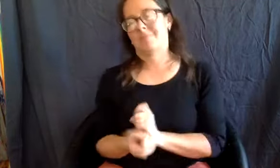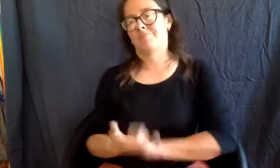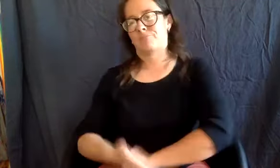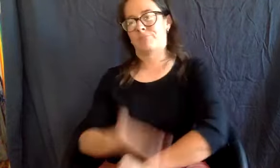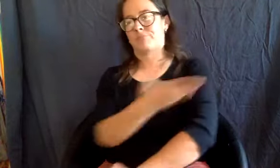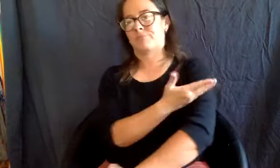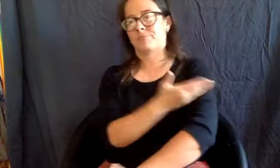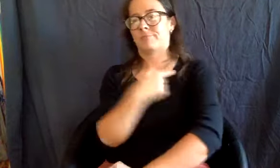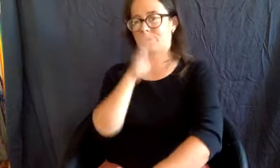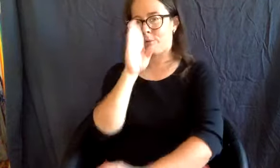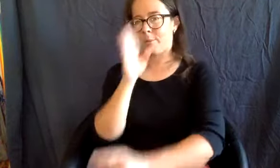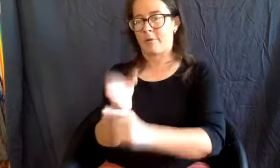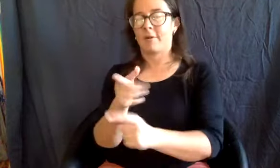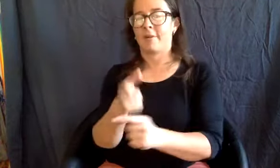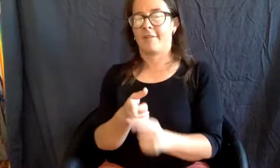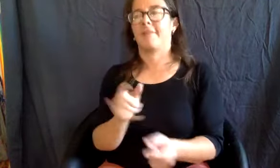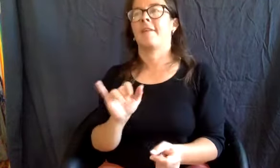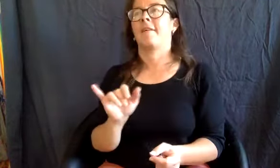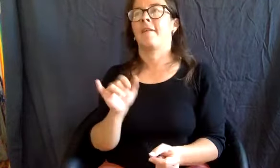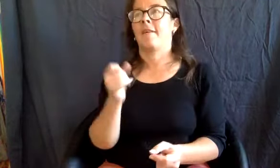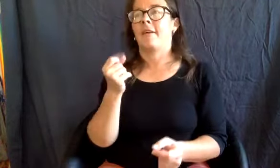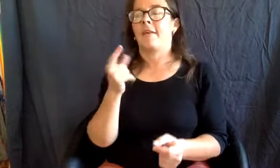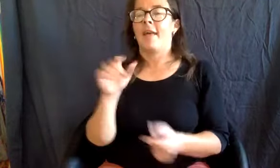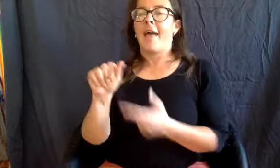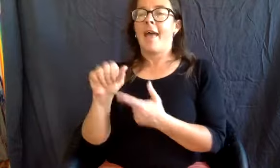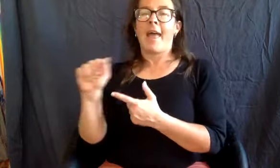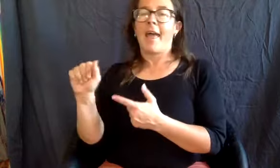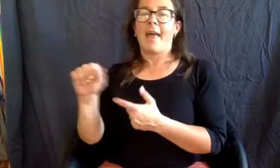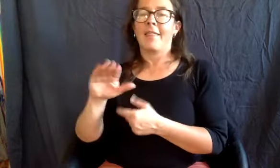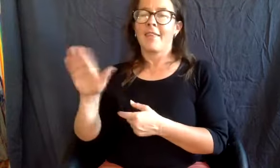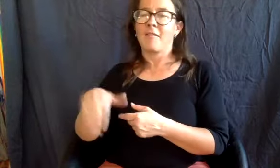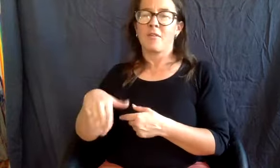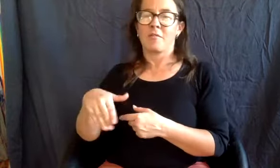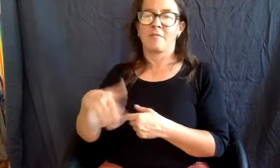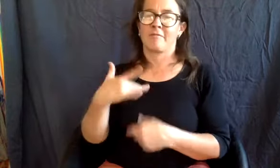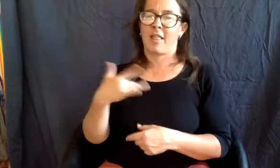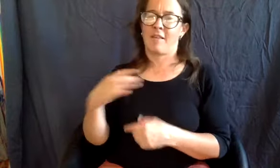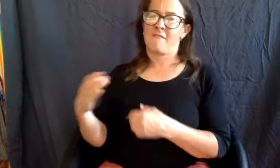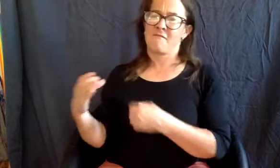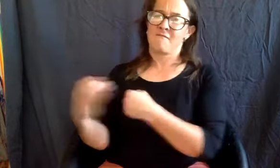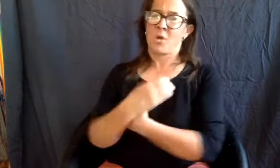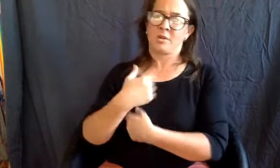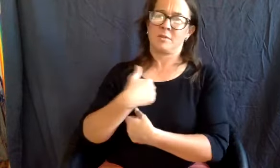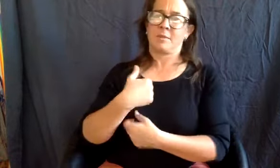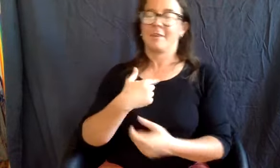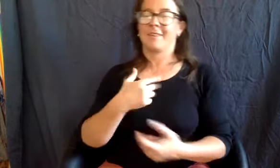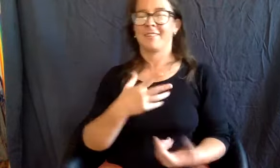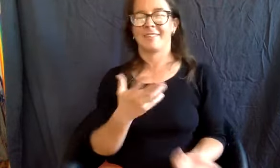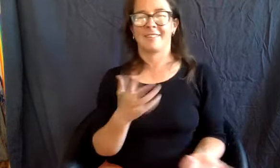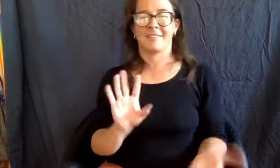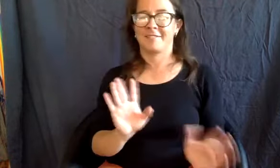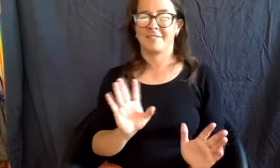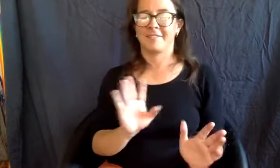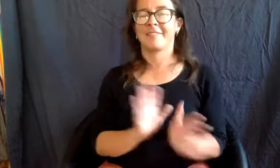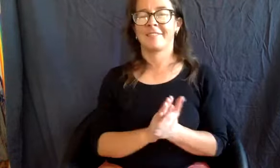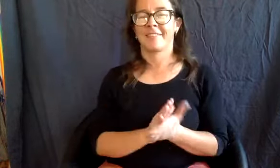give it back to Earl now. Yeah, I think it was that acceptance that meant, a lot to me. Had my parents pushed this program on me, I don't think I'd be sitting here sober